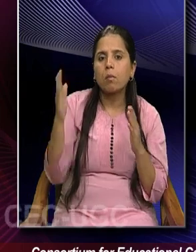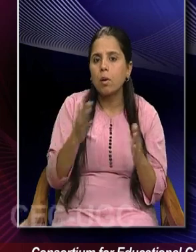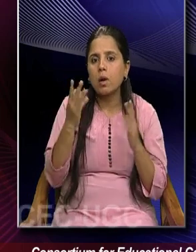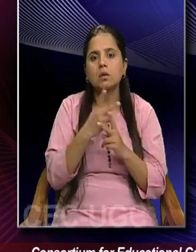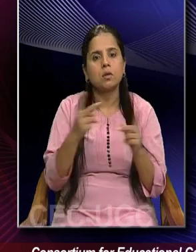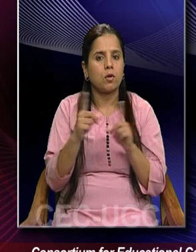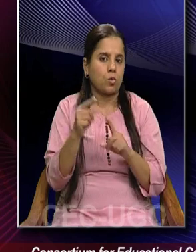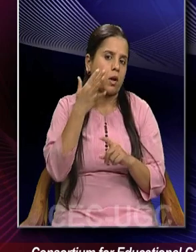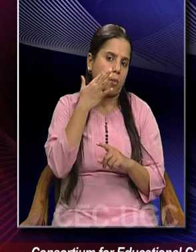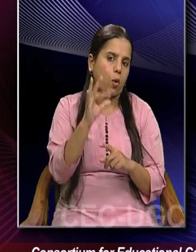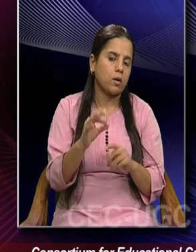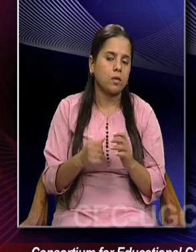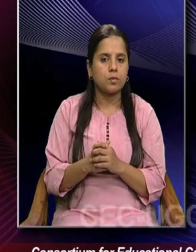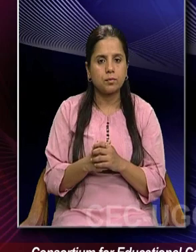preparations.